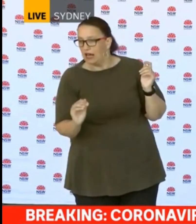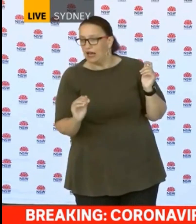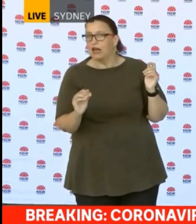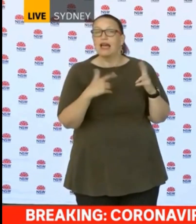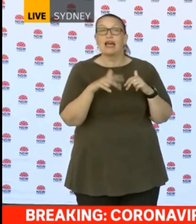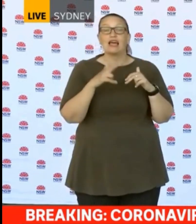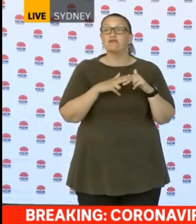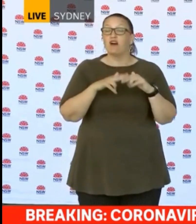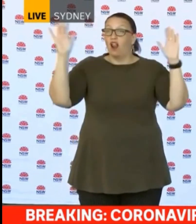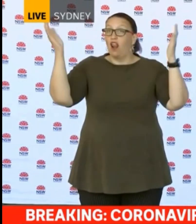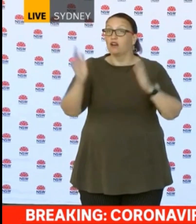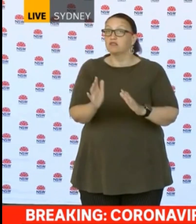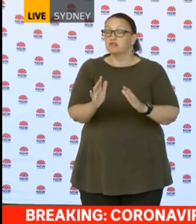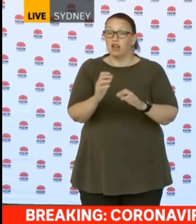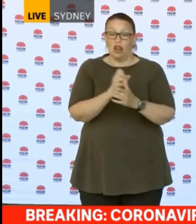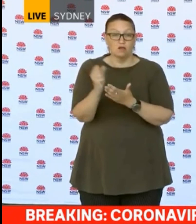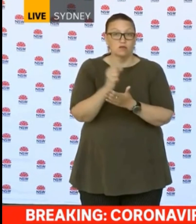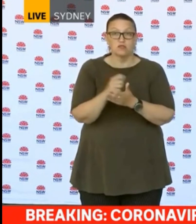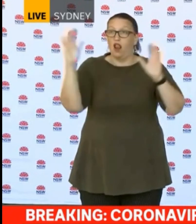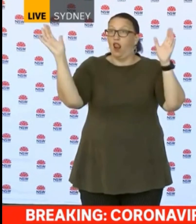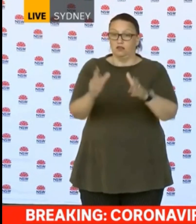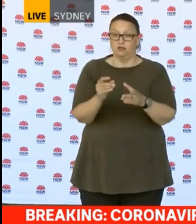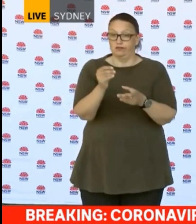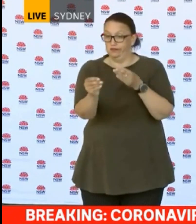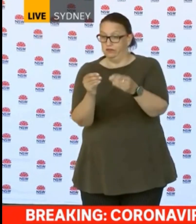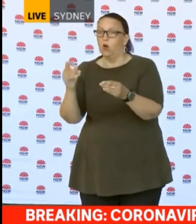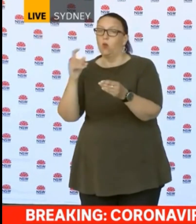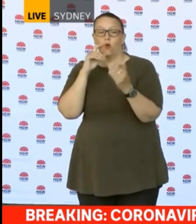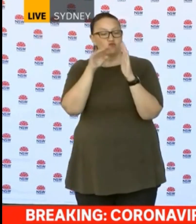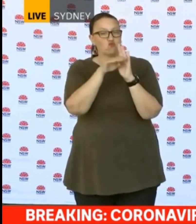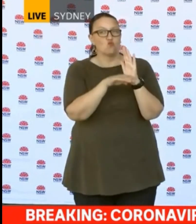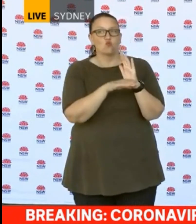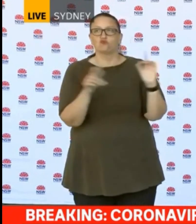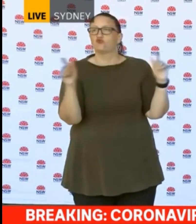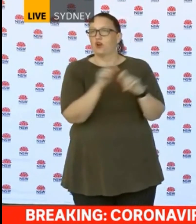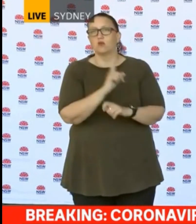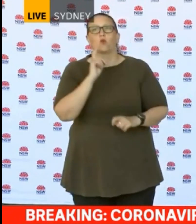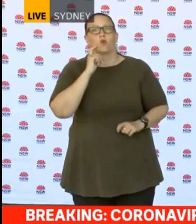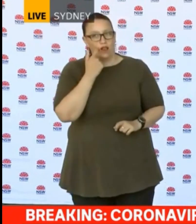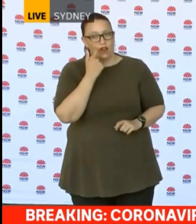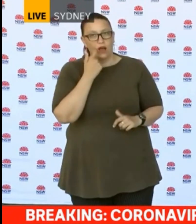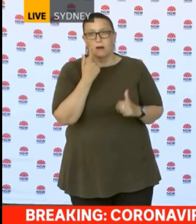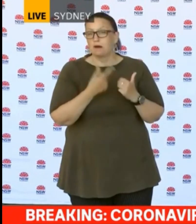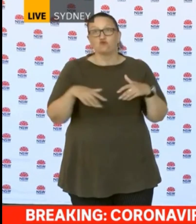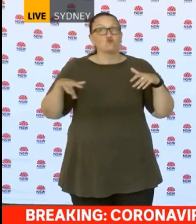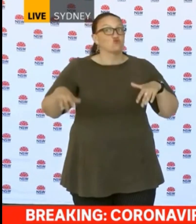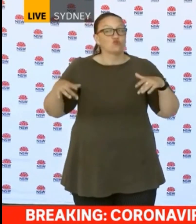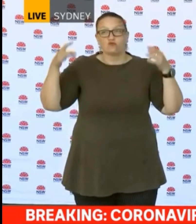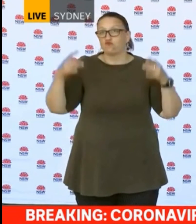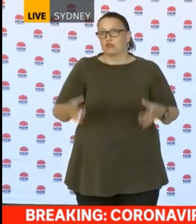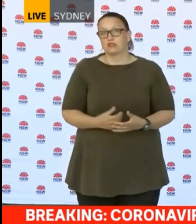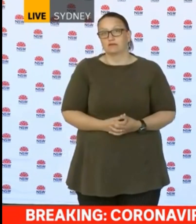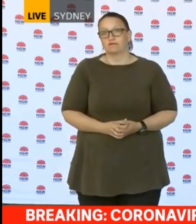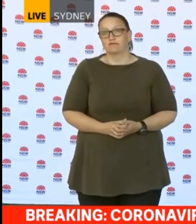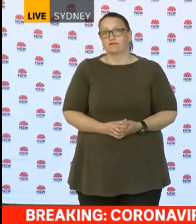of community transmission, we can start looking at easing those restrictions and those levels. But again, we can do things perhaps in other